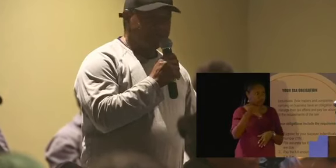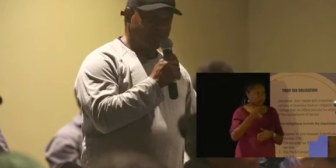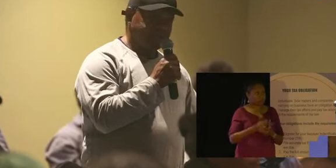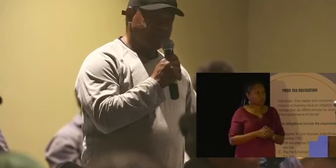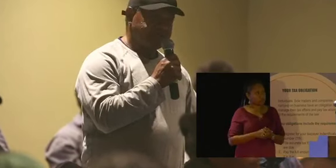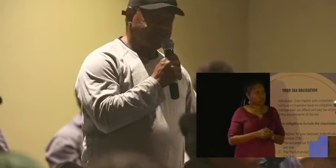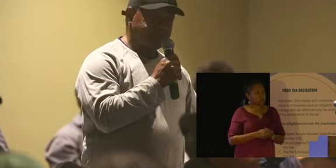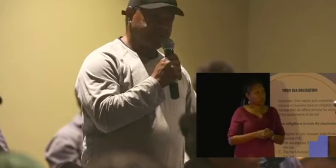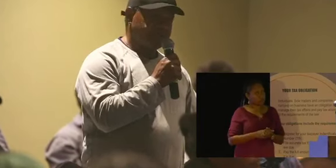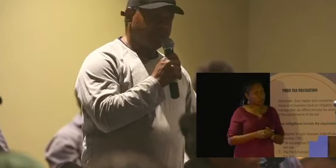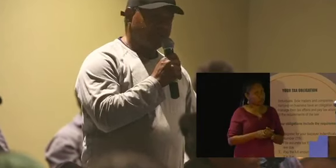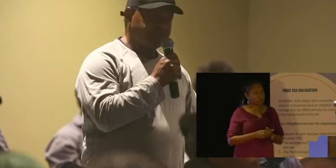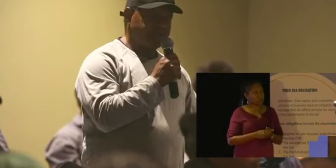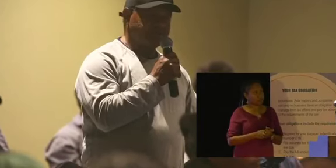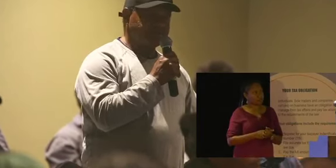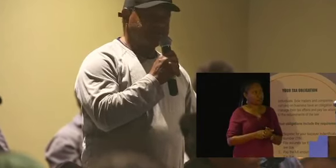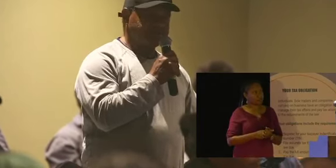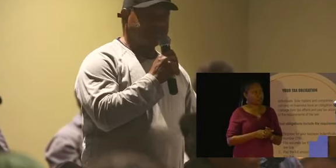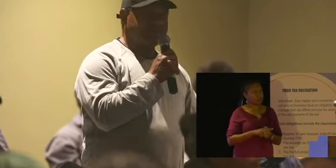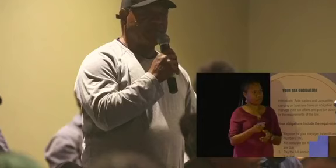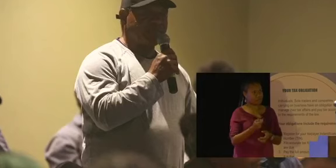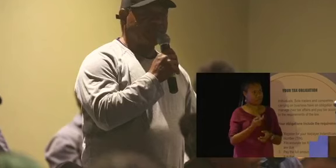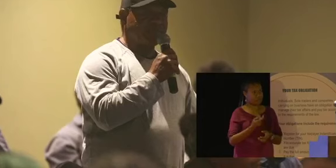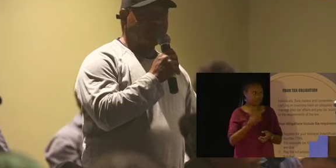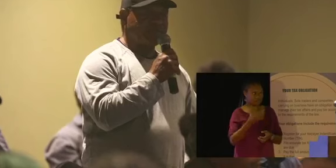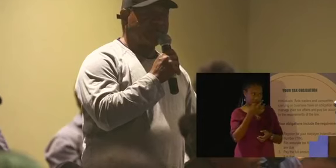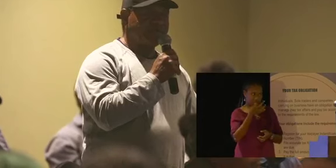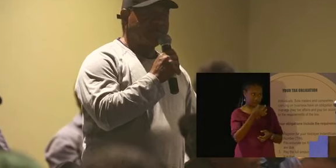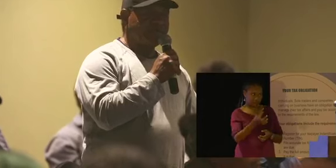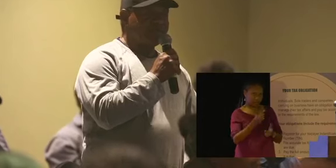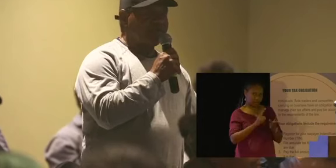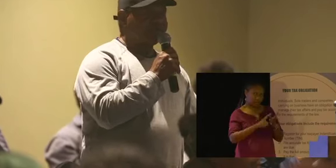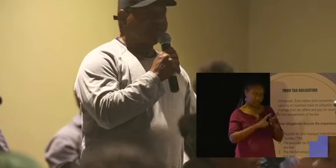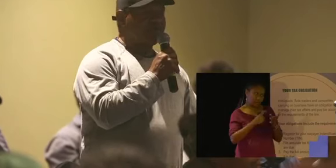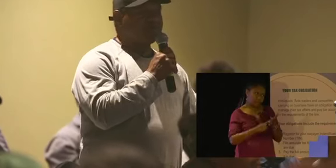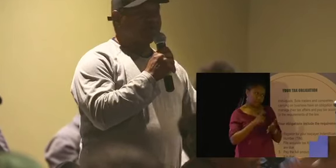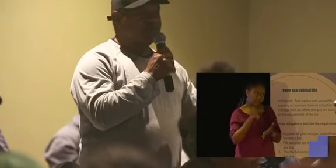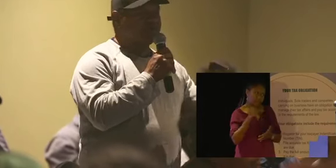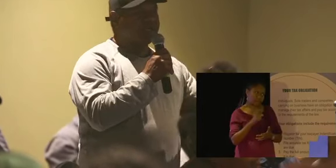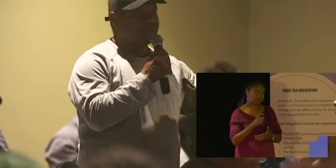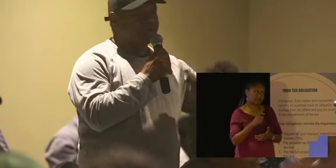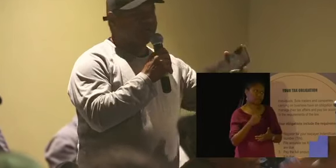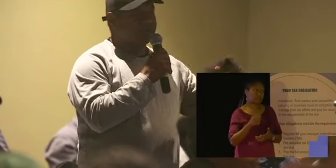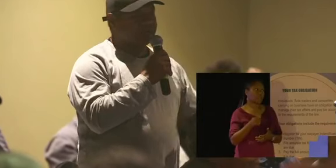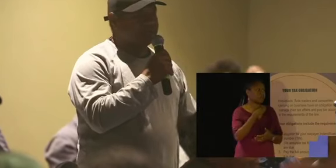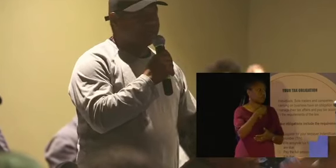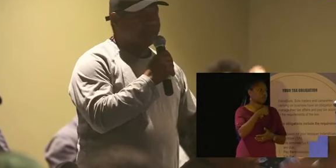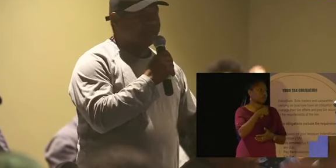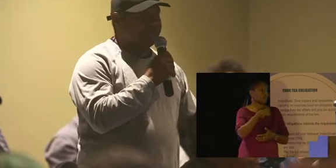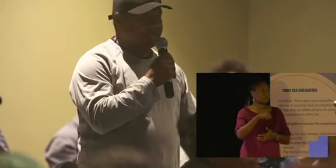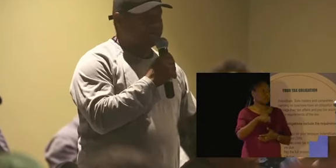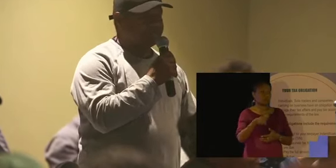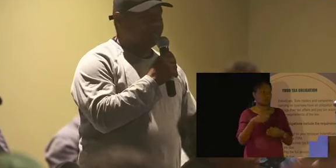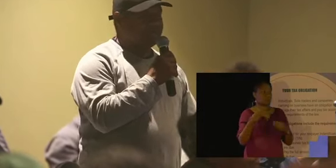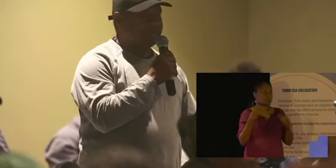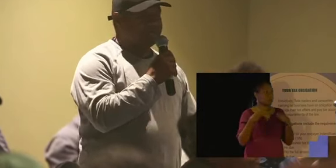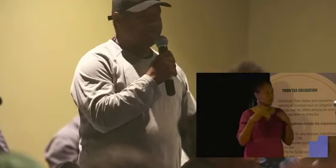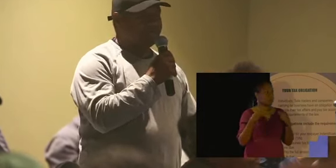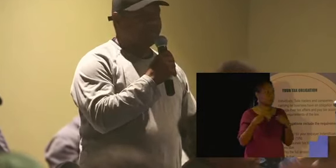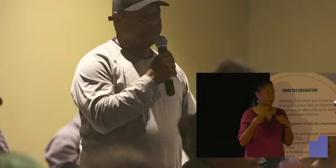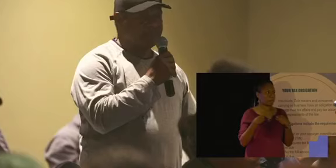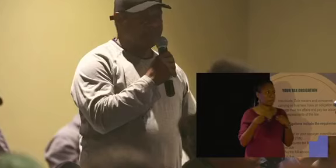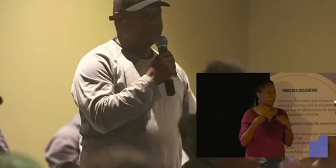I come and told the officer, please, look at some business now, me work law. Because according to law, I need to submit the returns